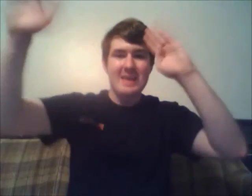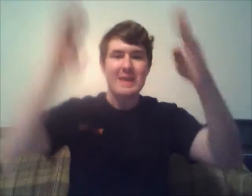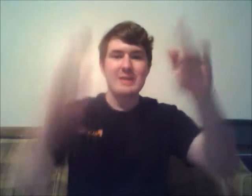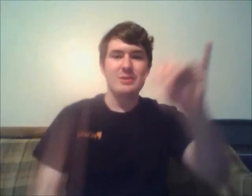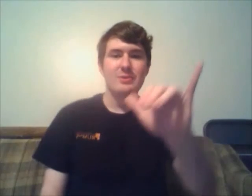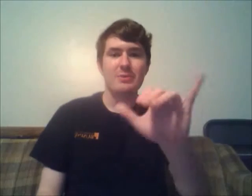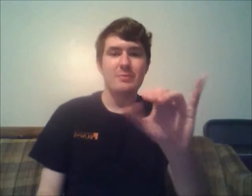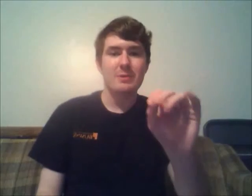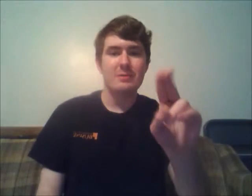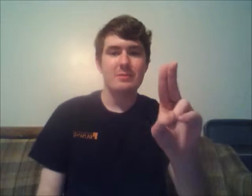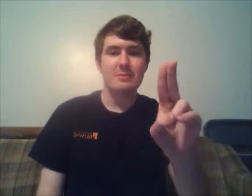Hey YouTube,